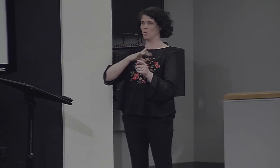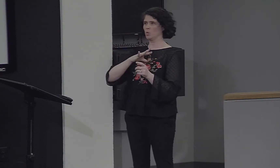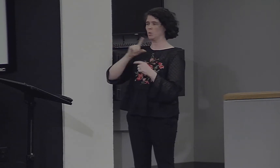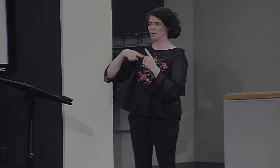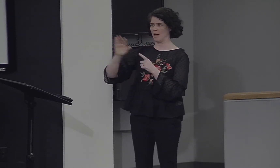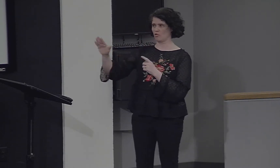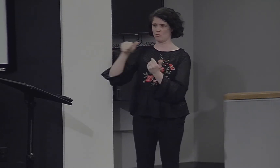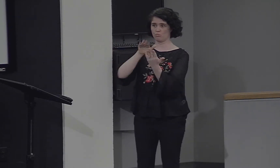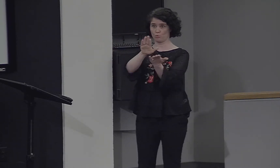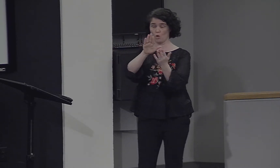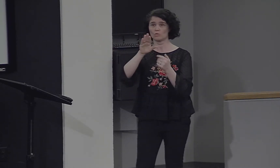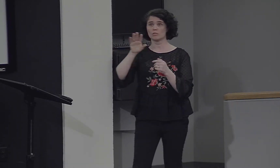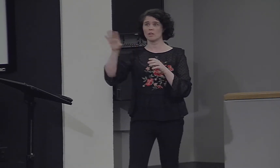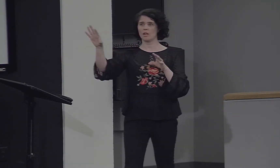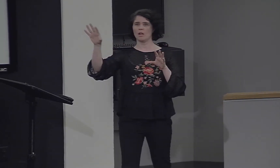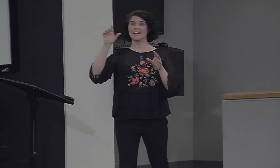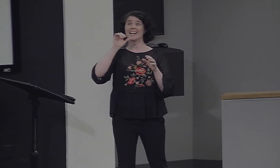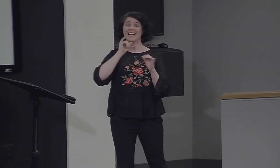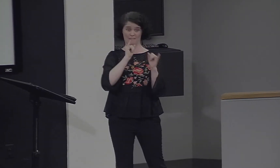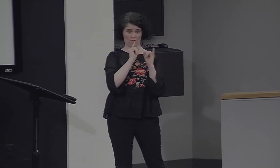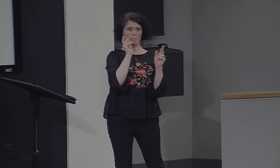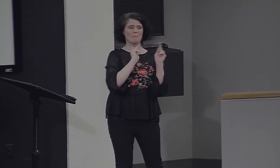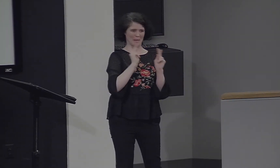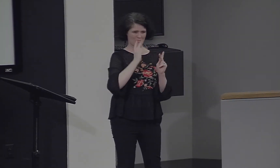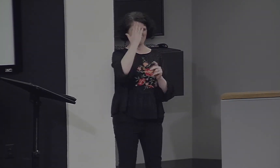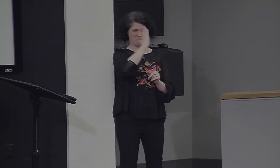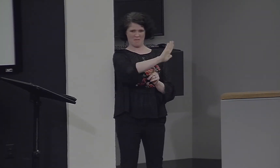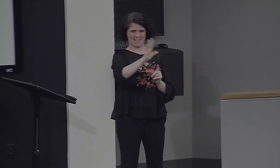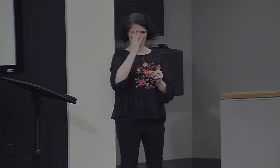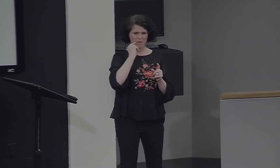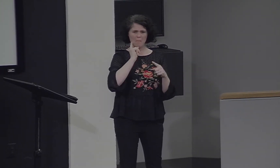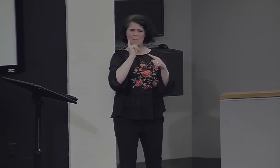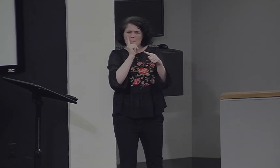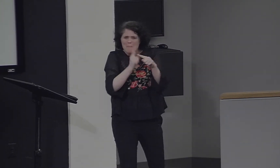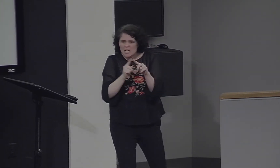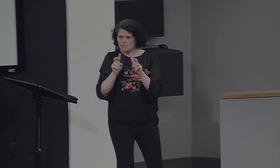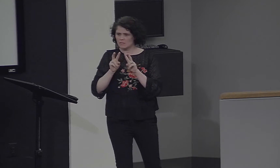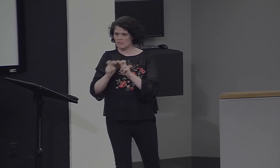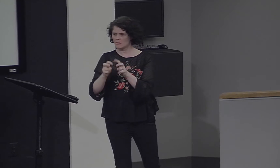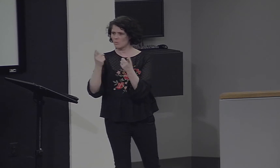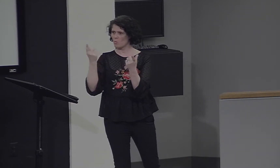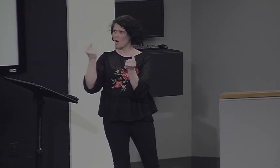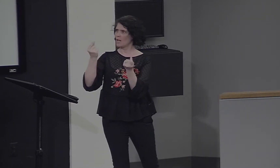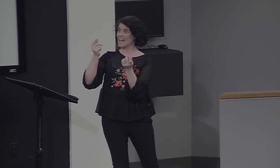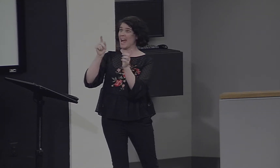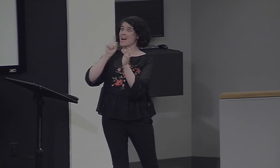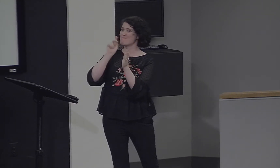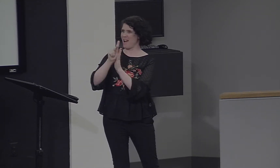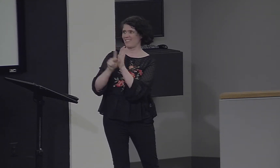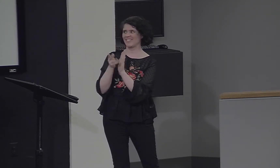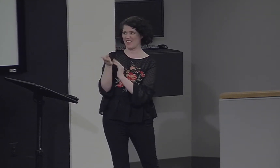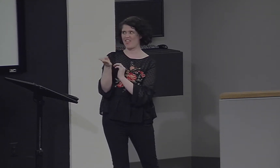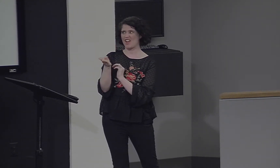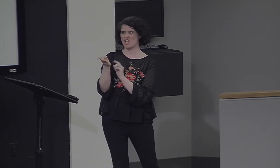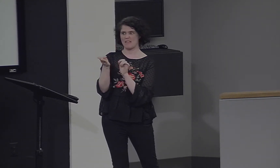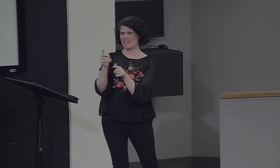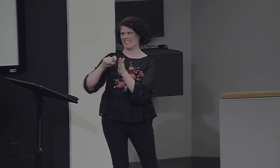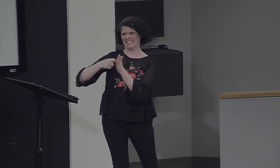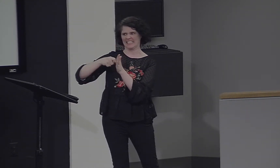Thank you. And I know that that's difficult. But what's great about your approach is that you interview people to understand their experience, but you also